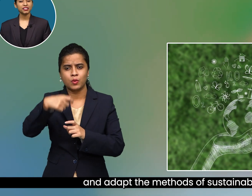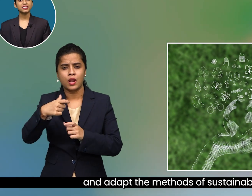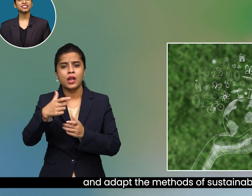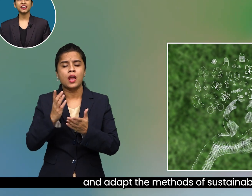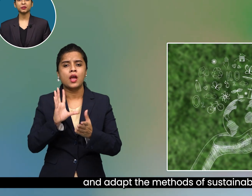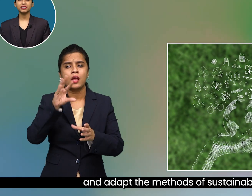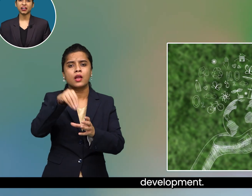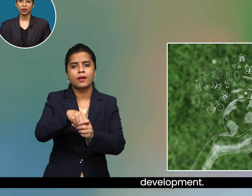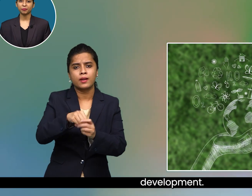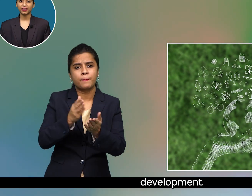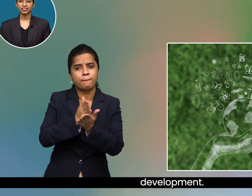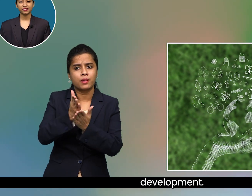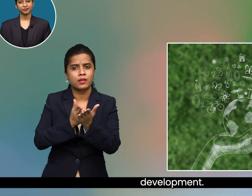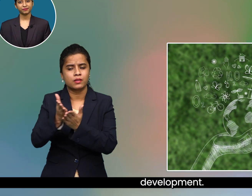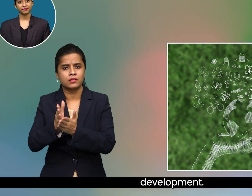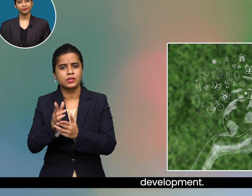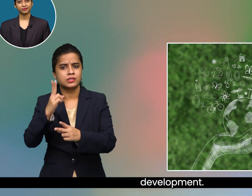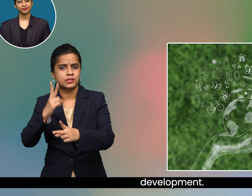of sustainable development.